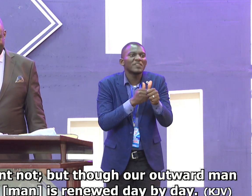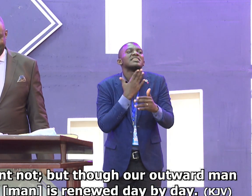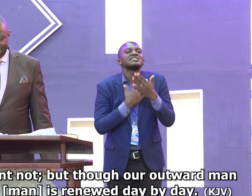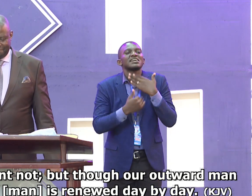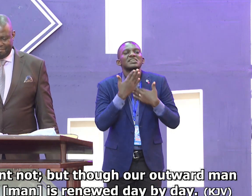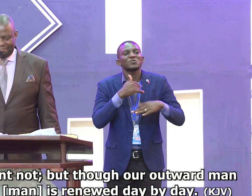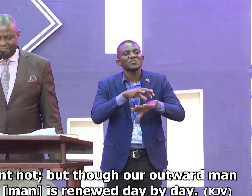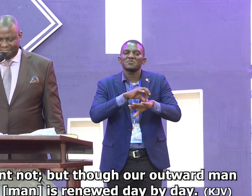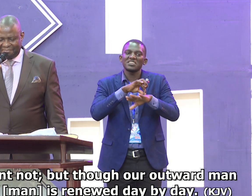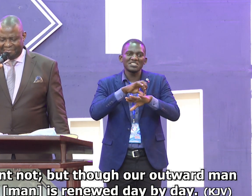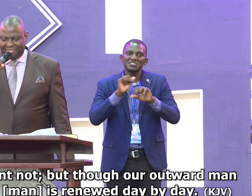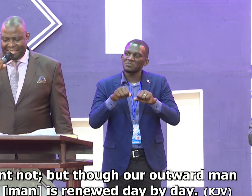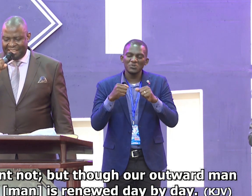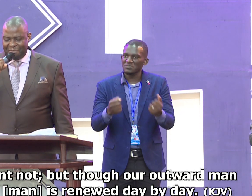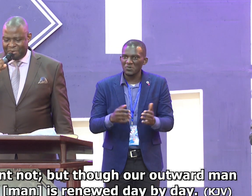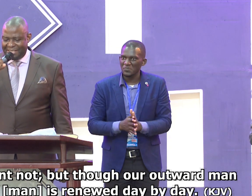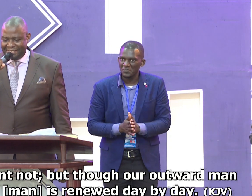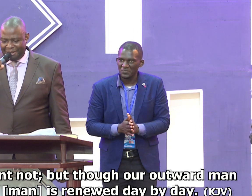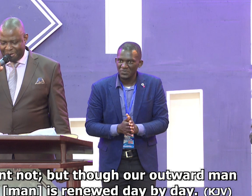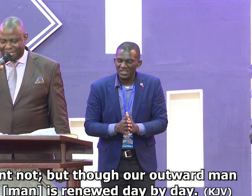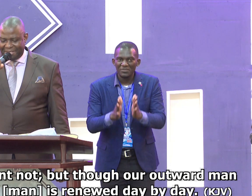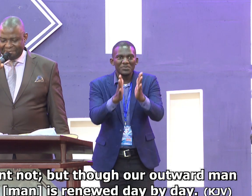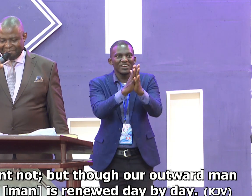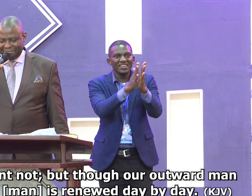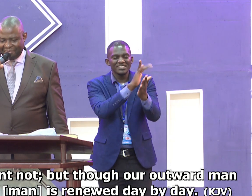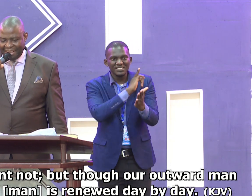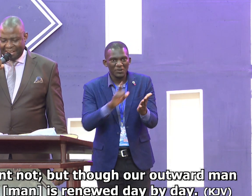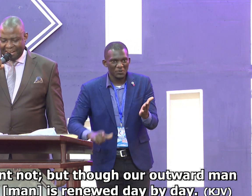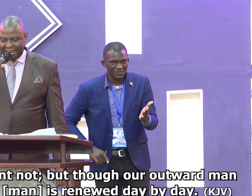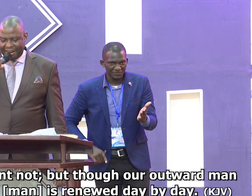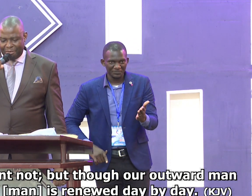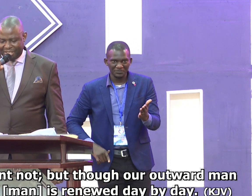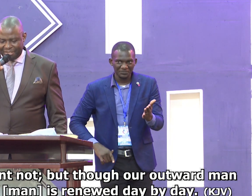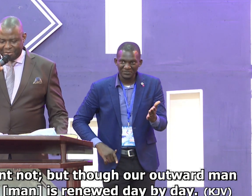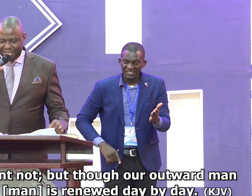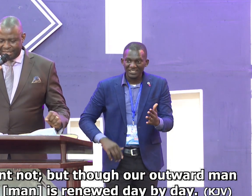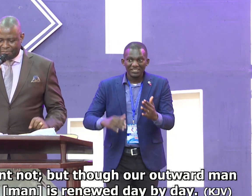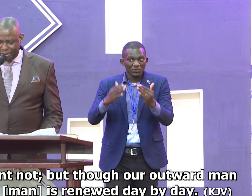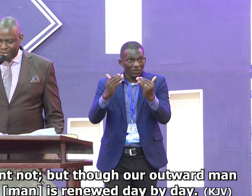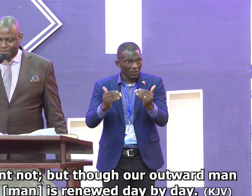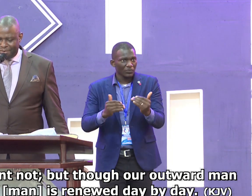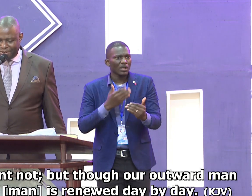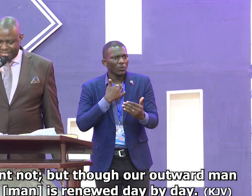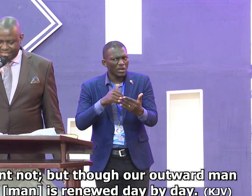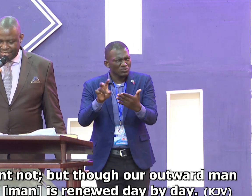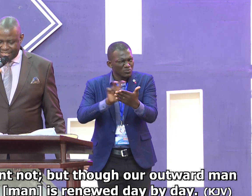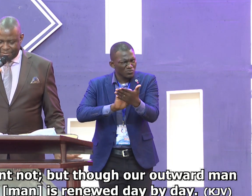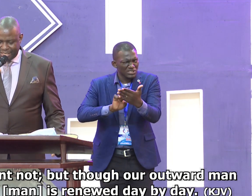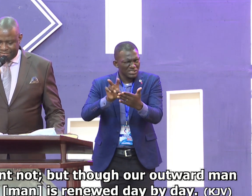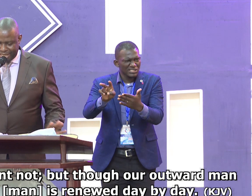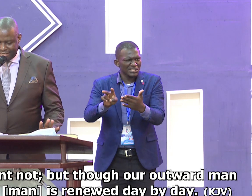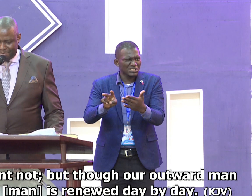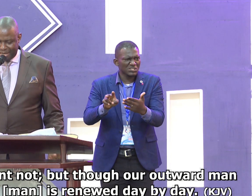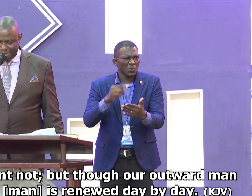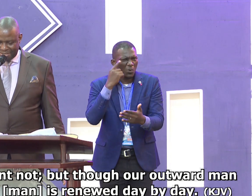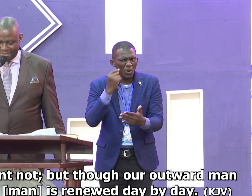eby'omubiri eby'okwegomba tosobola kubeera ng'obiyaayaanira. Praise the Lord. Mukama yebazibwe. I'll just read this very common verse. It's the